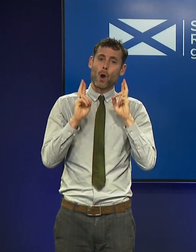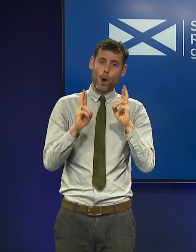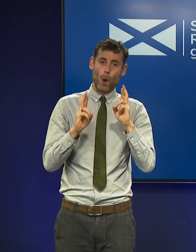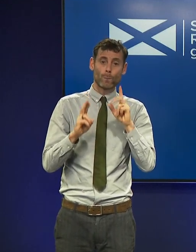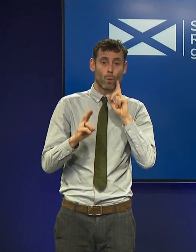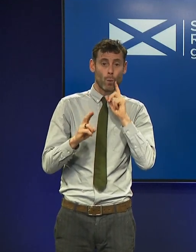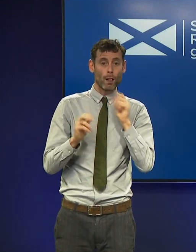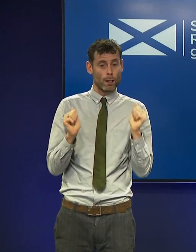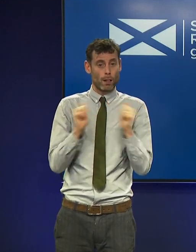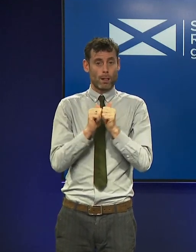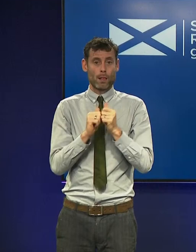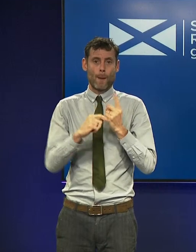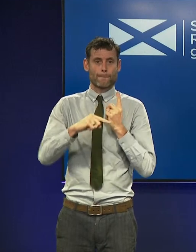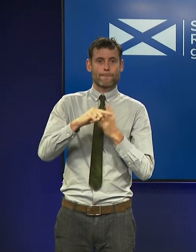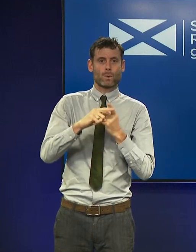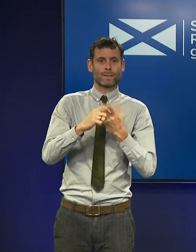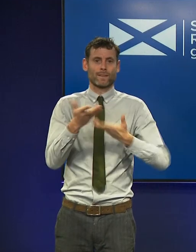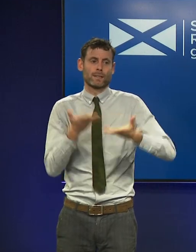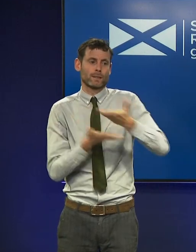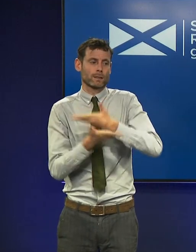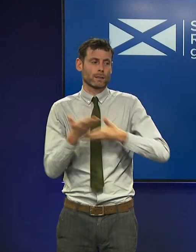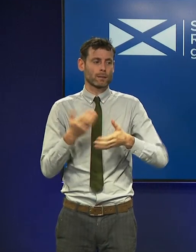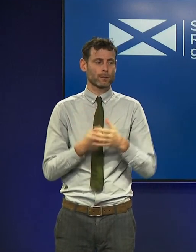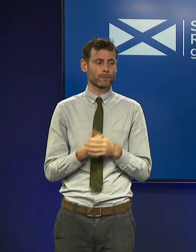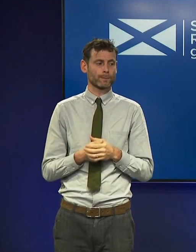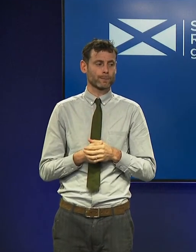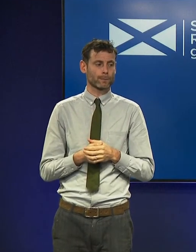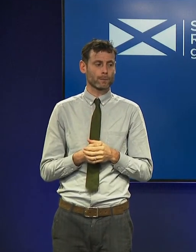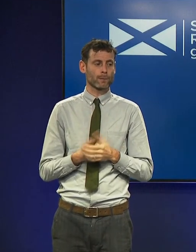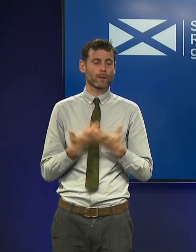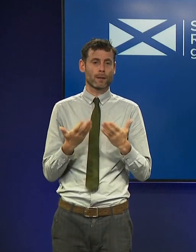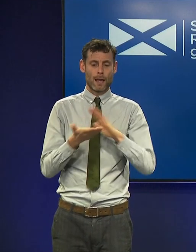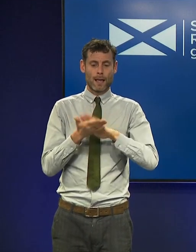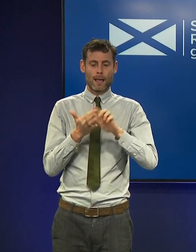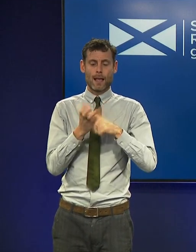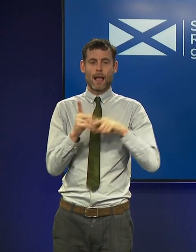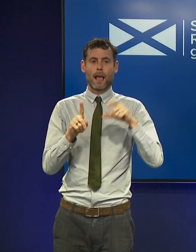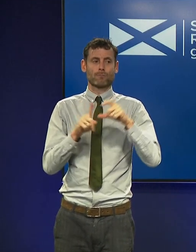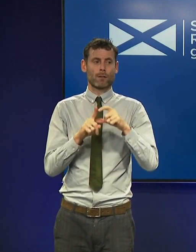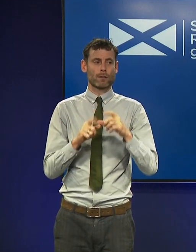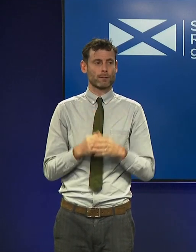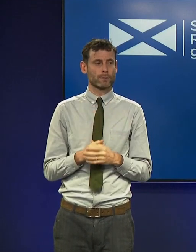discussions. Helen McArdle from the Herald.